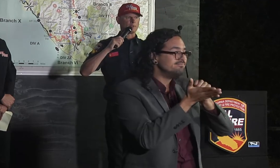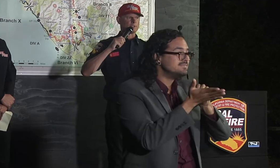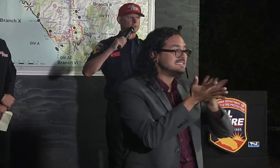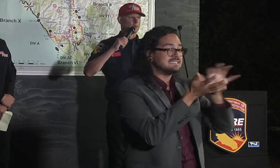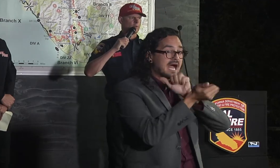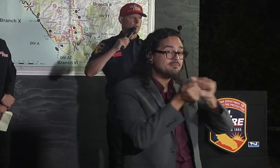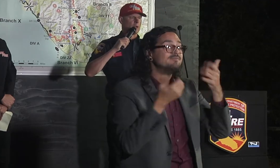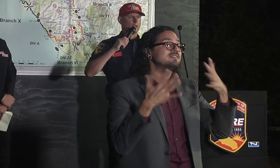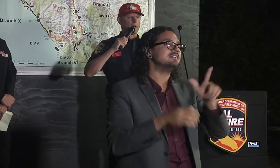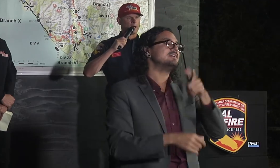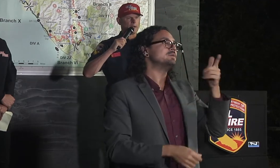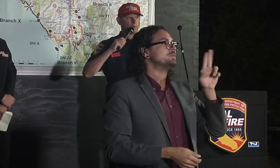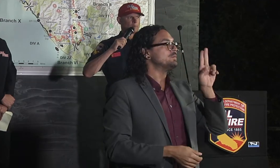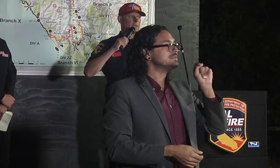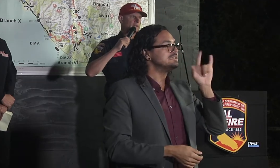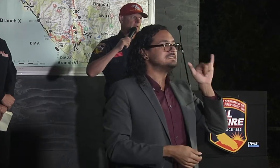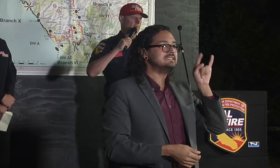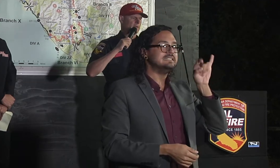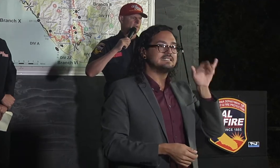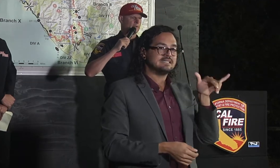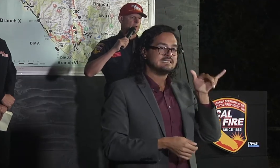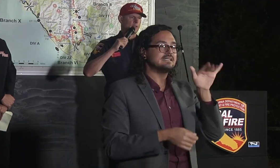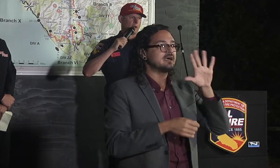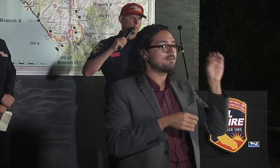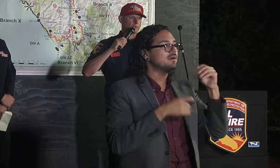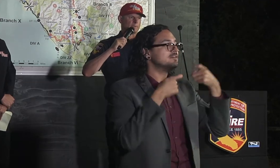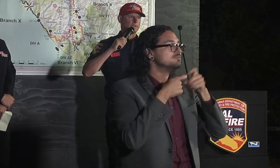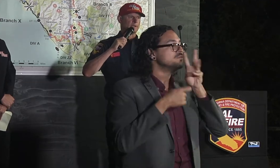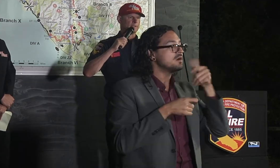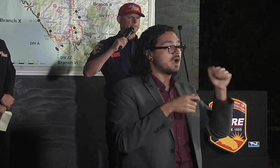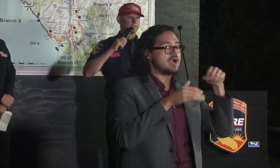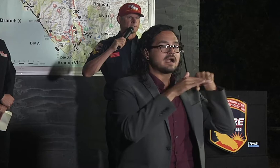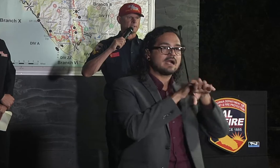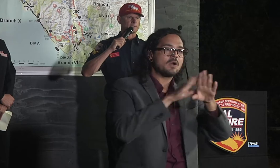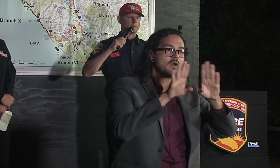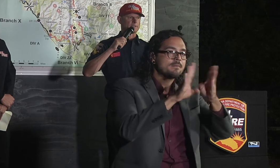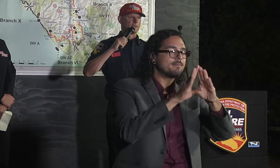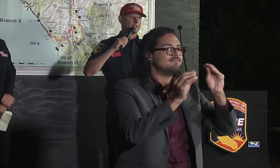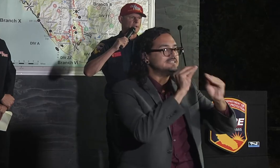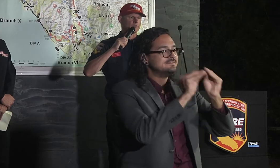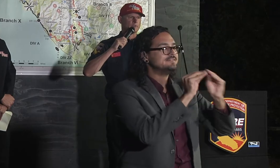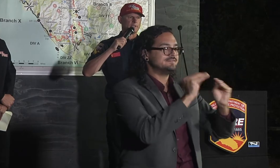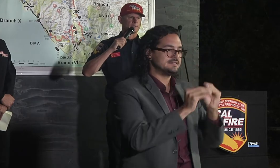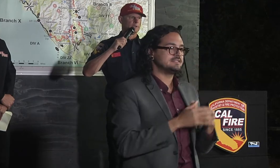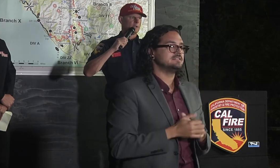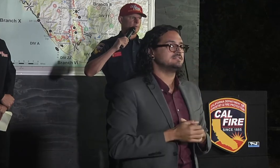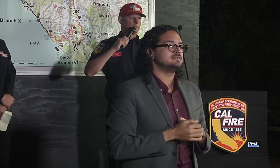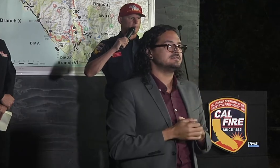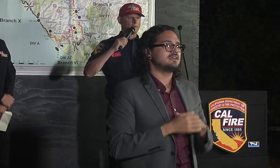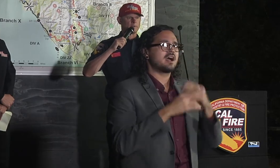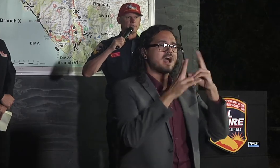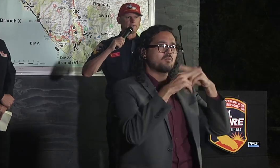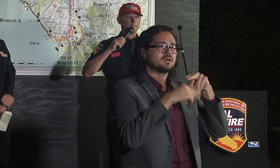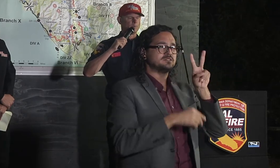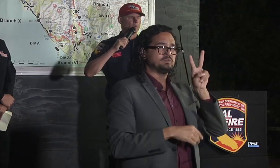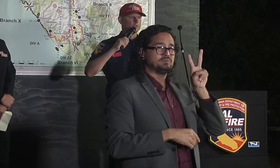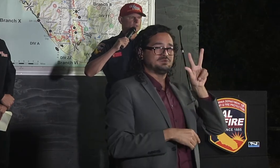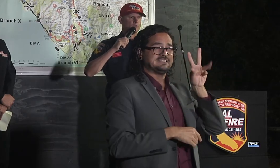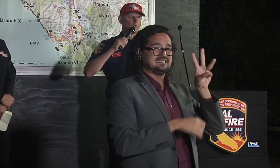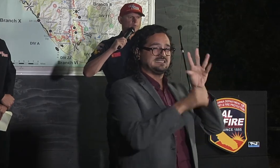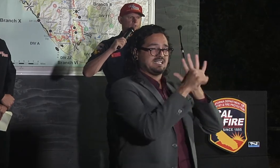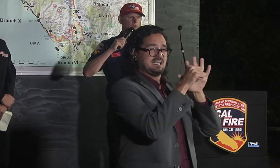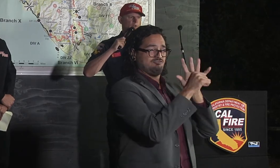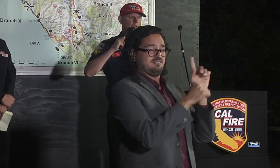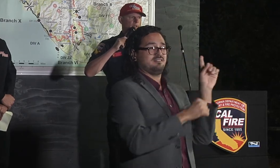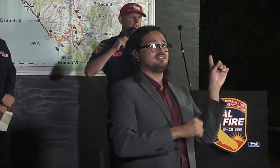Highway 236 corridor, a lot of work being done there, and a lot of work to be done. It's a mess. A lot of down trees and with the power lines and poles